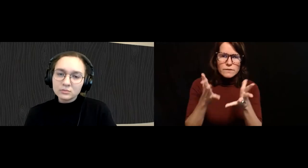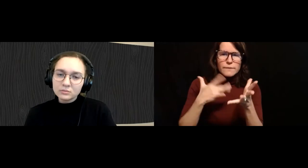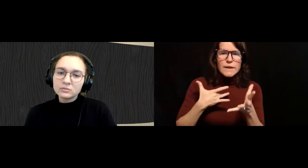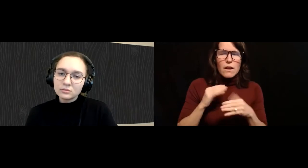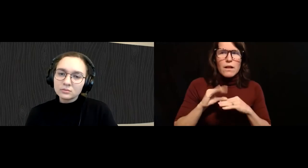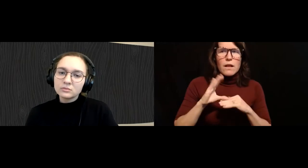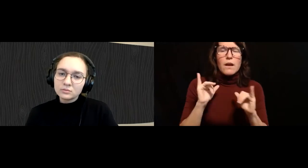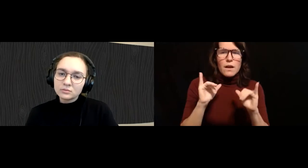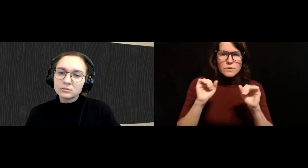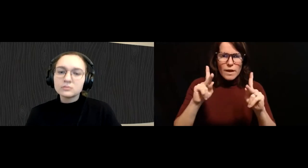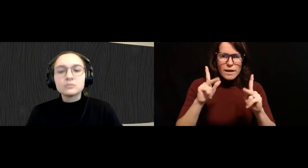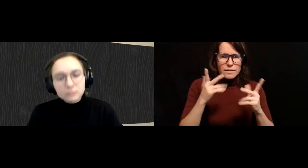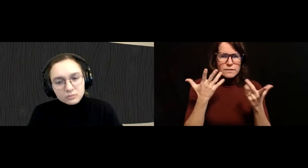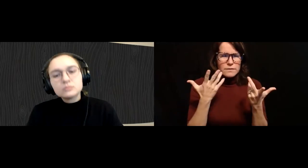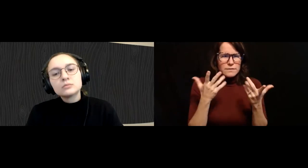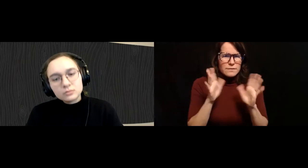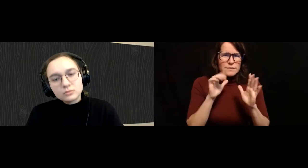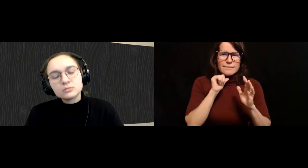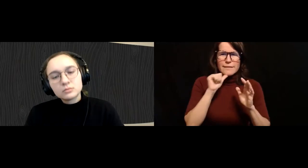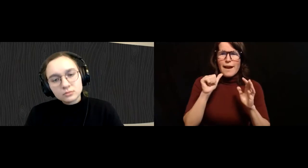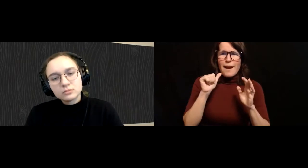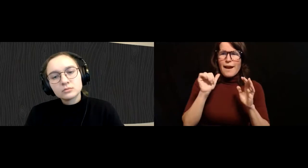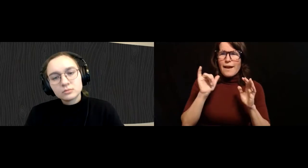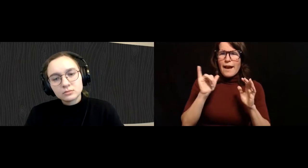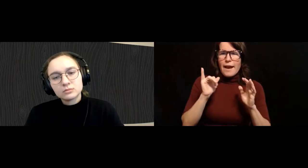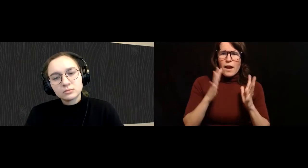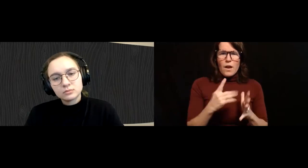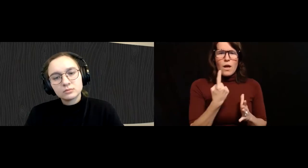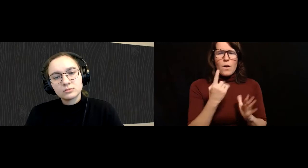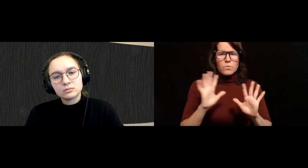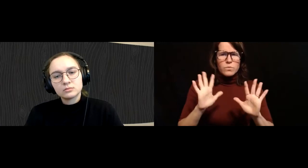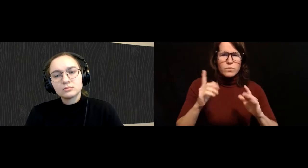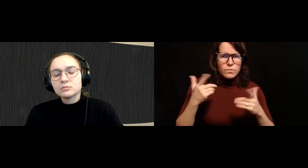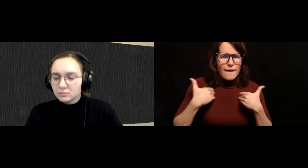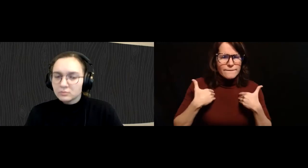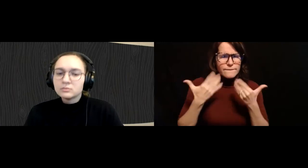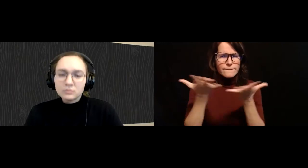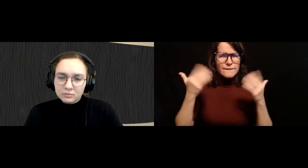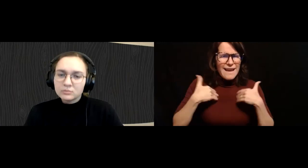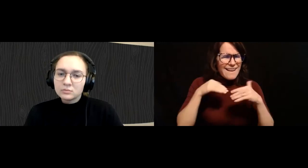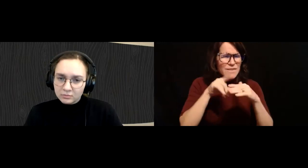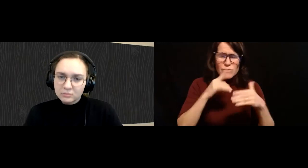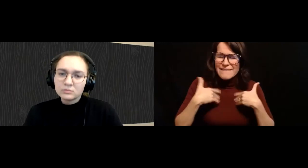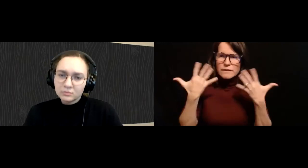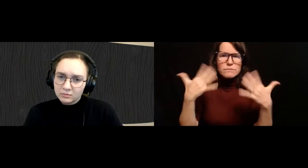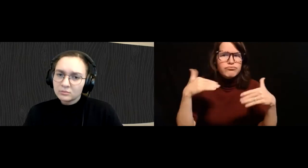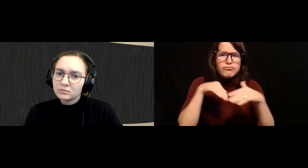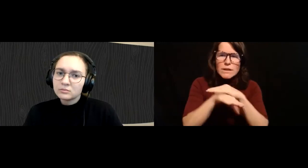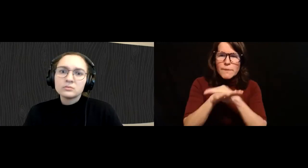have role models. And it's definitely a boost in self-esteem when they do have these. Otherwise, they feel very alone.